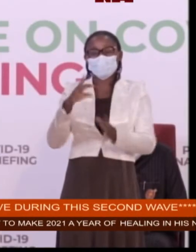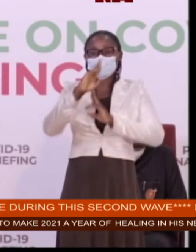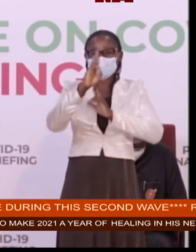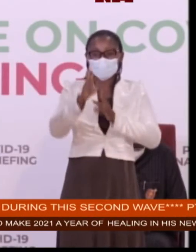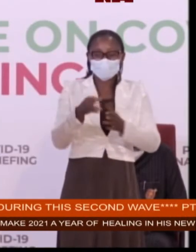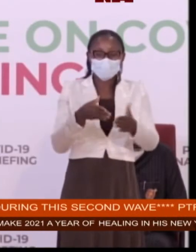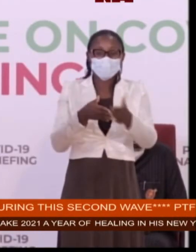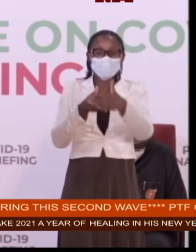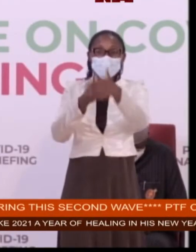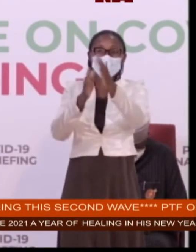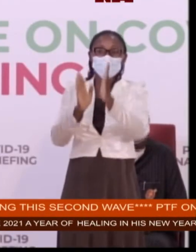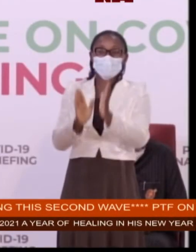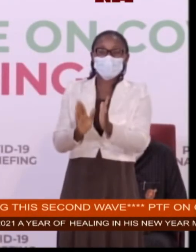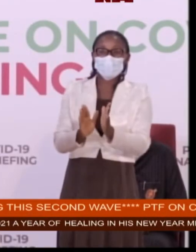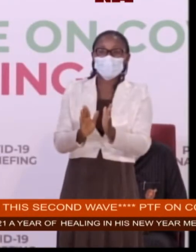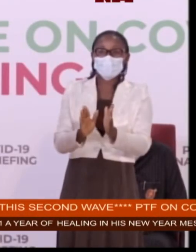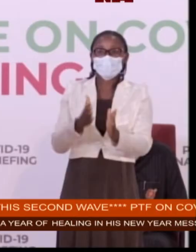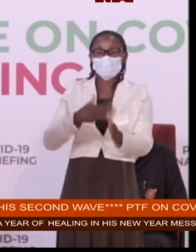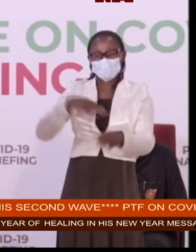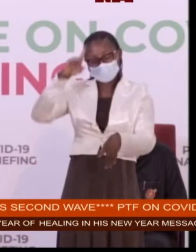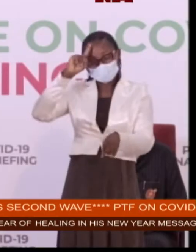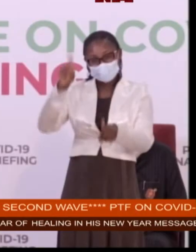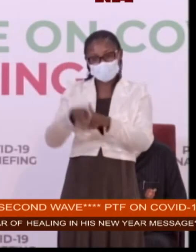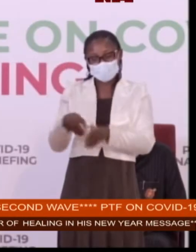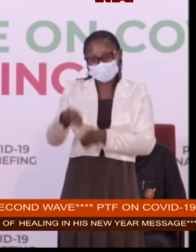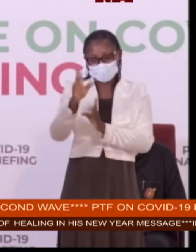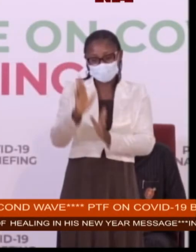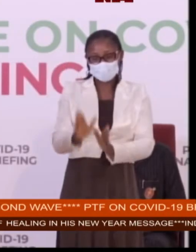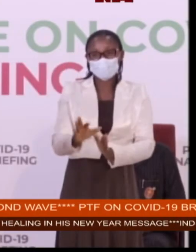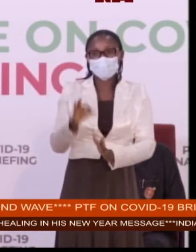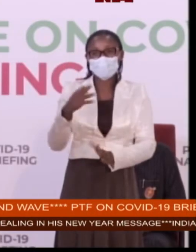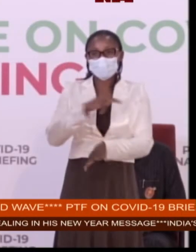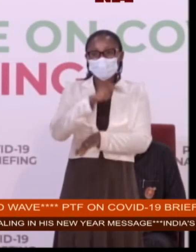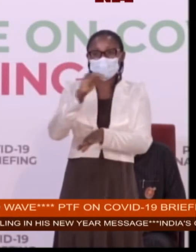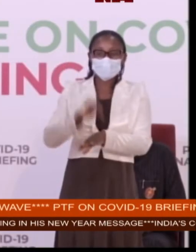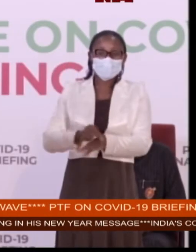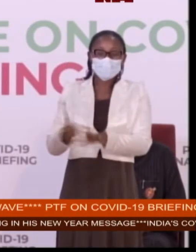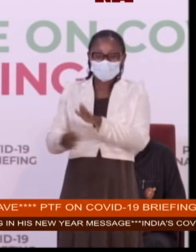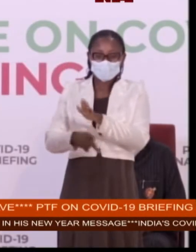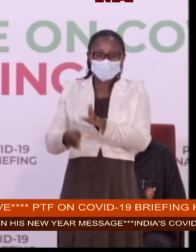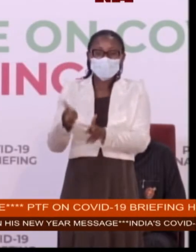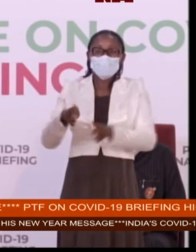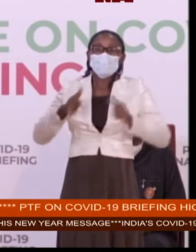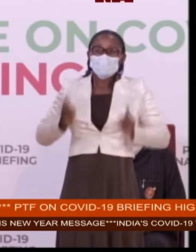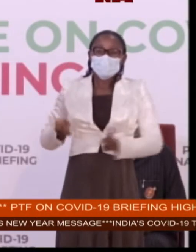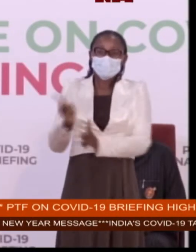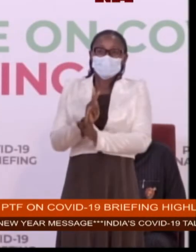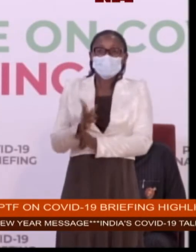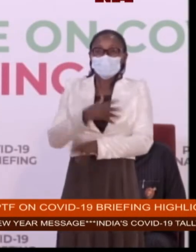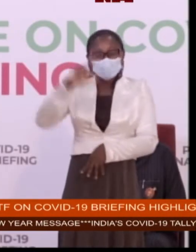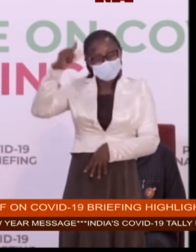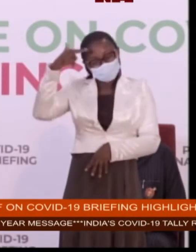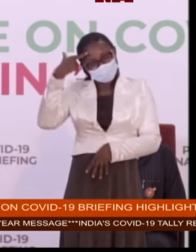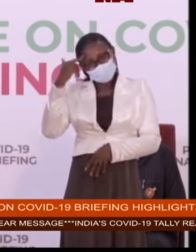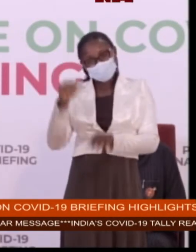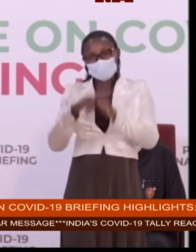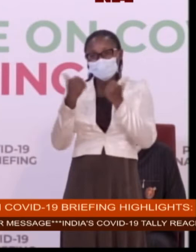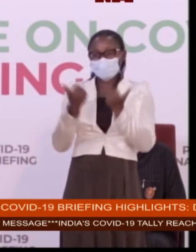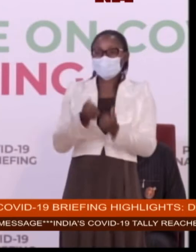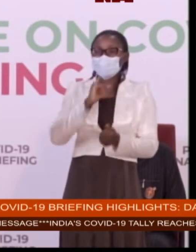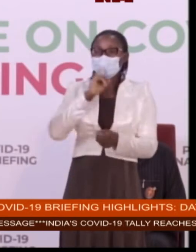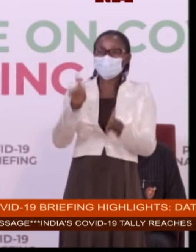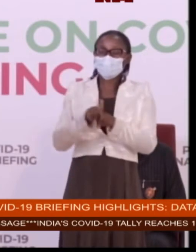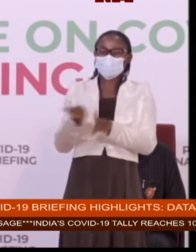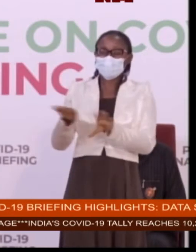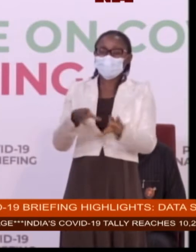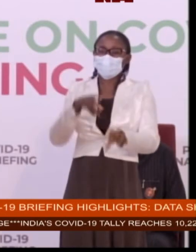response. The leader, my brother, the director, executive director of the National Primary Healthcare Development Agency, is also leading